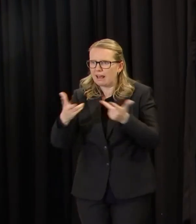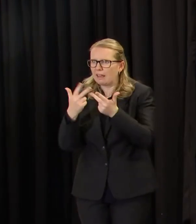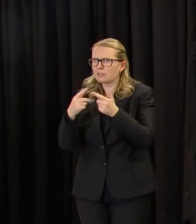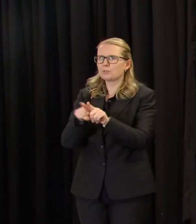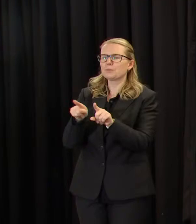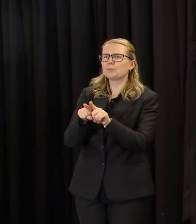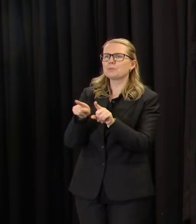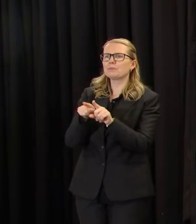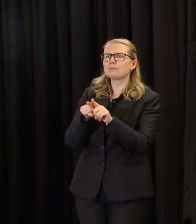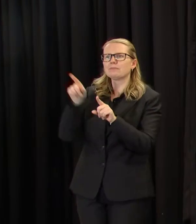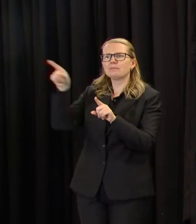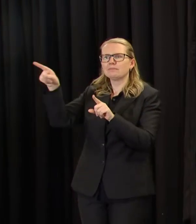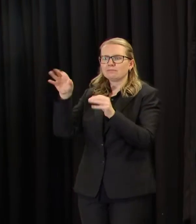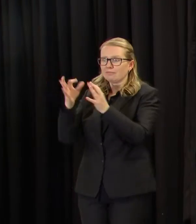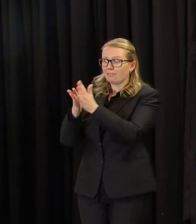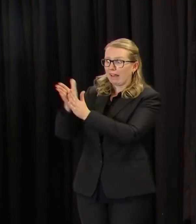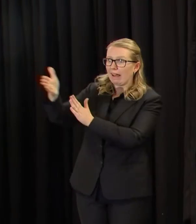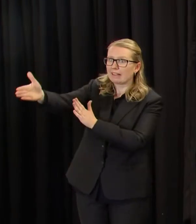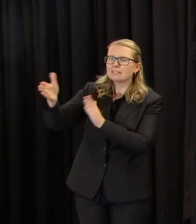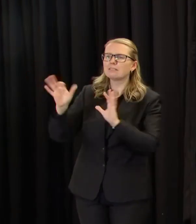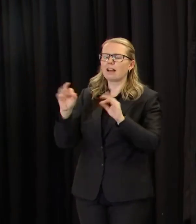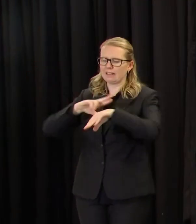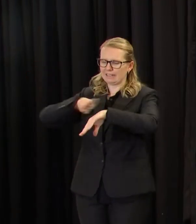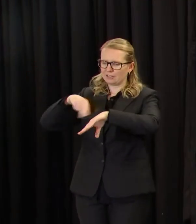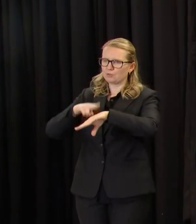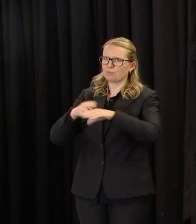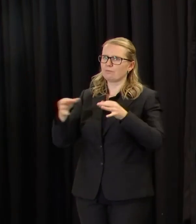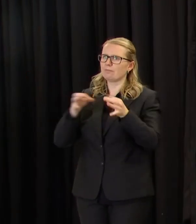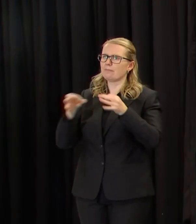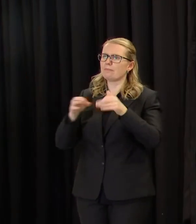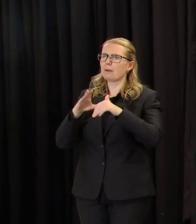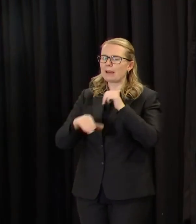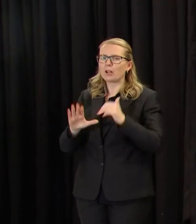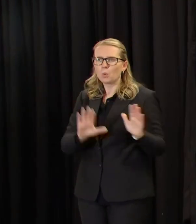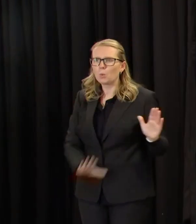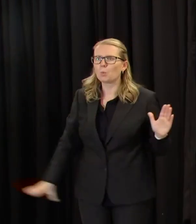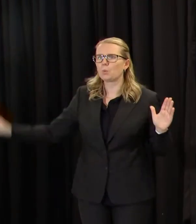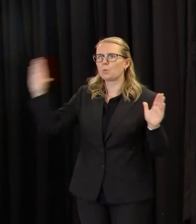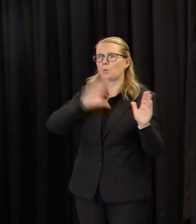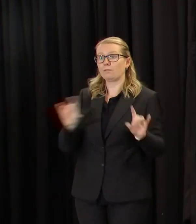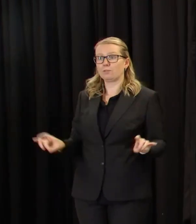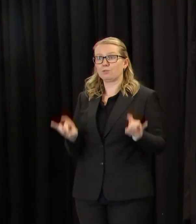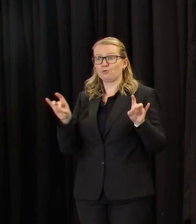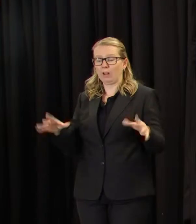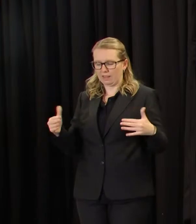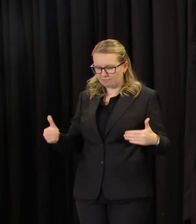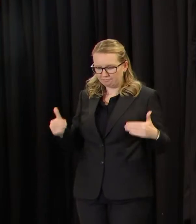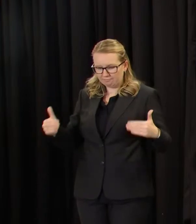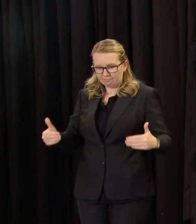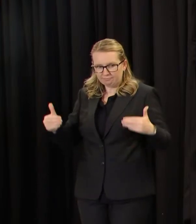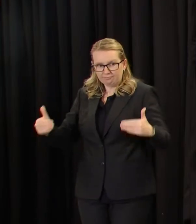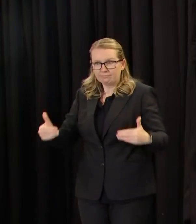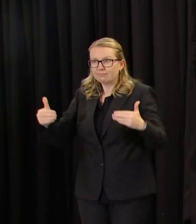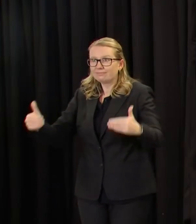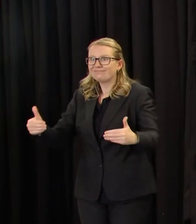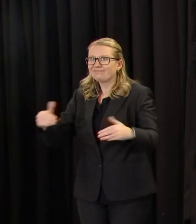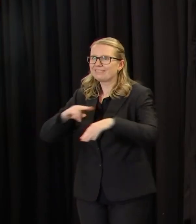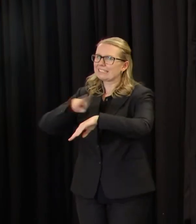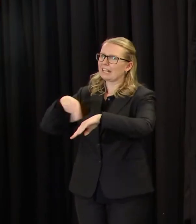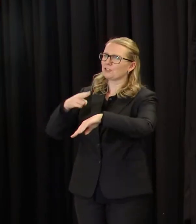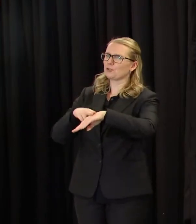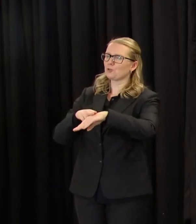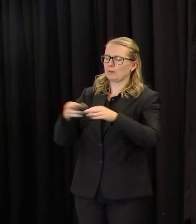necessarily have them streeting ahead, because the national plan is about all of us moving together. It's also not a national plan for